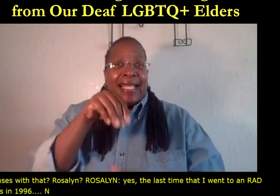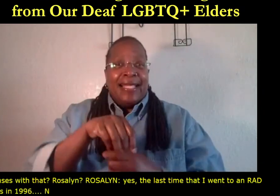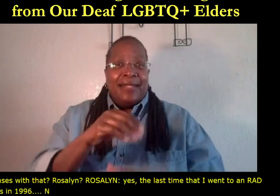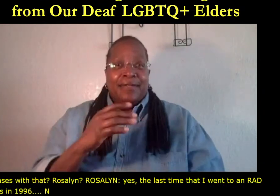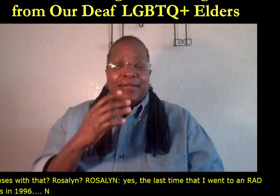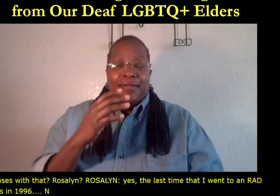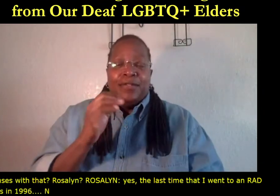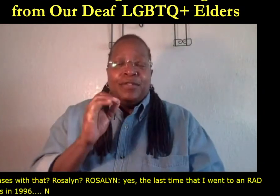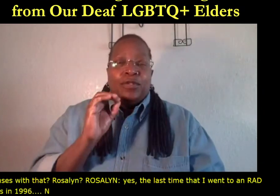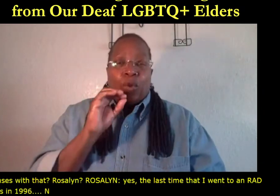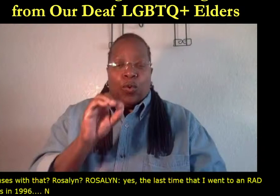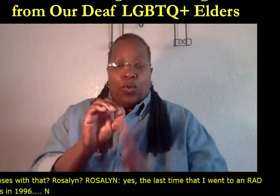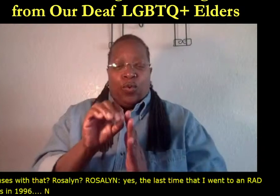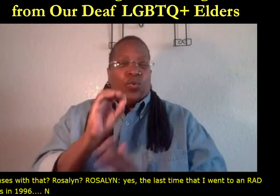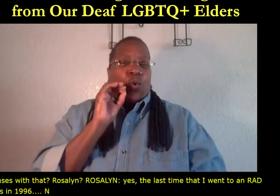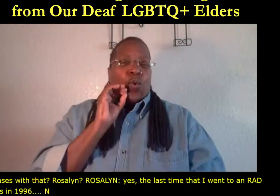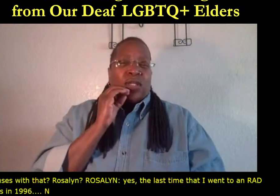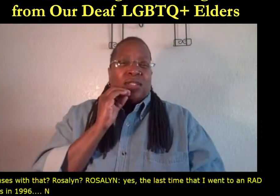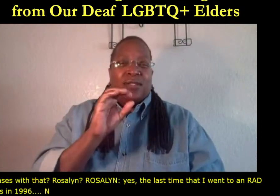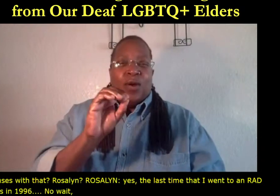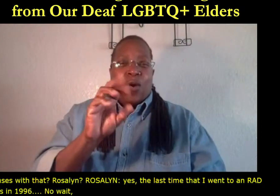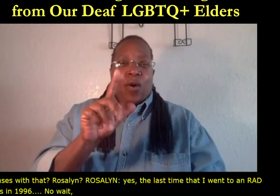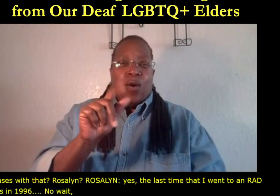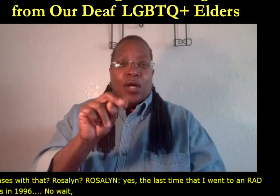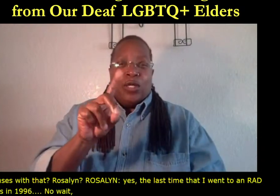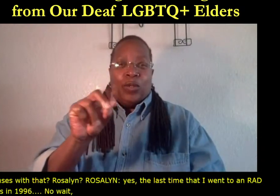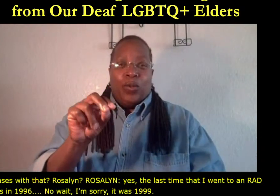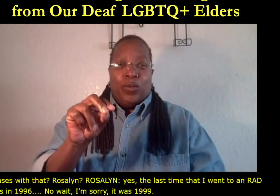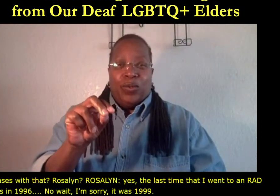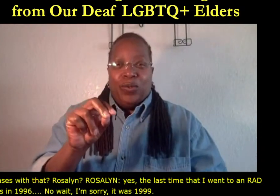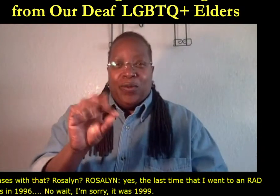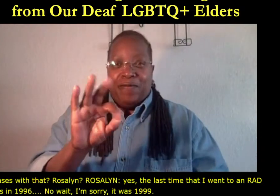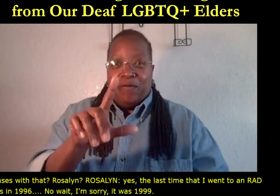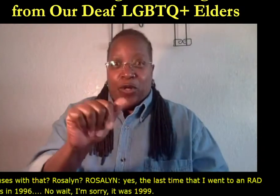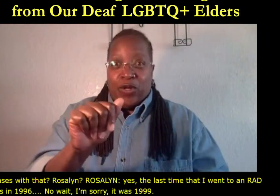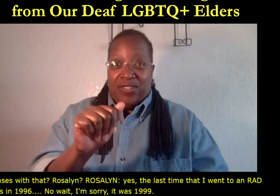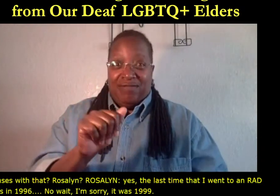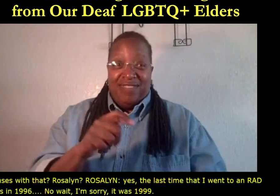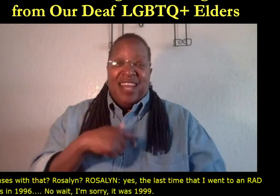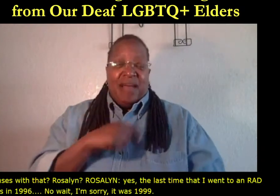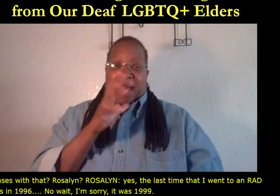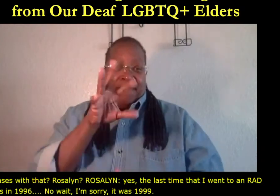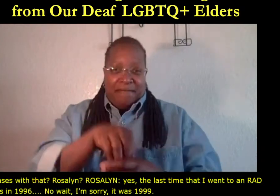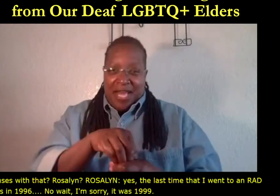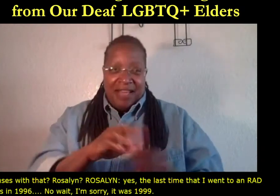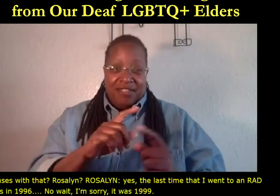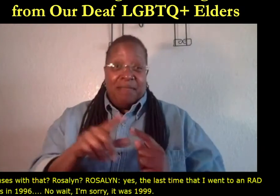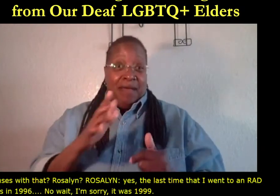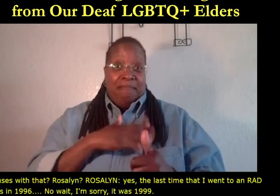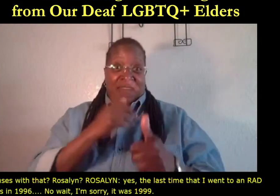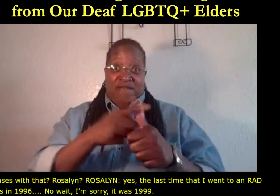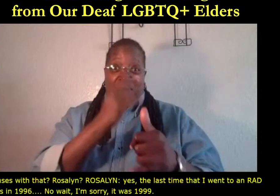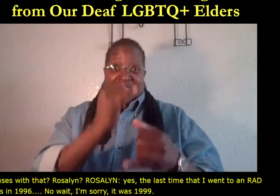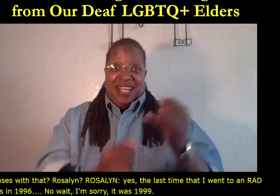and that was in orlando florida um